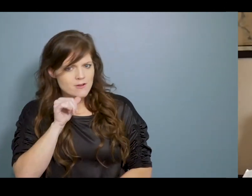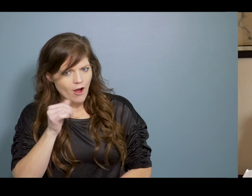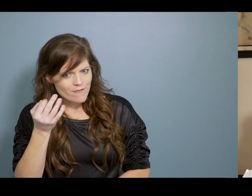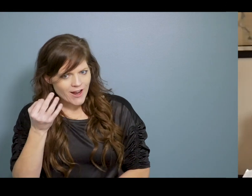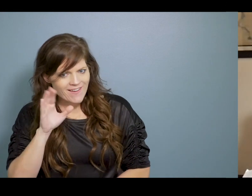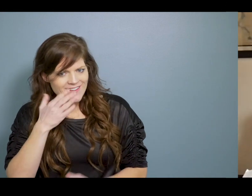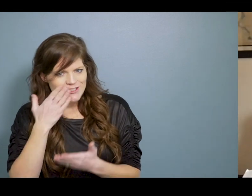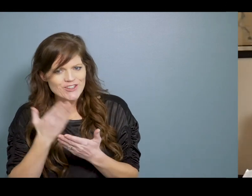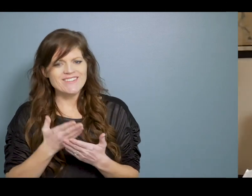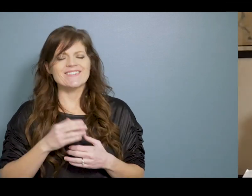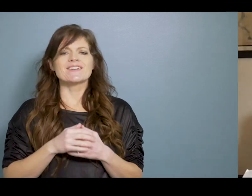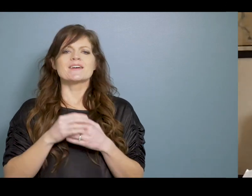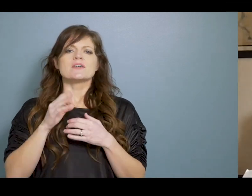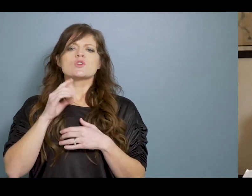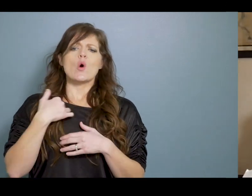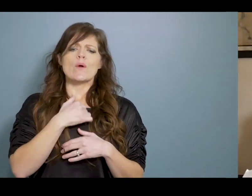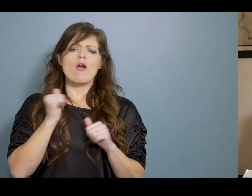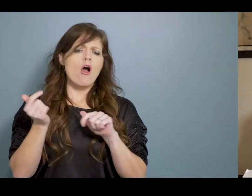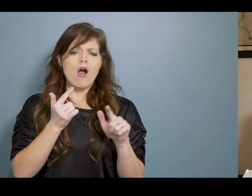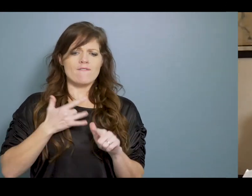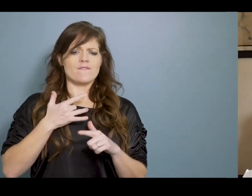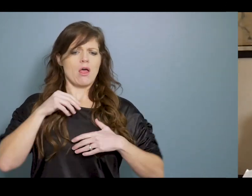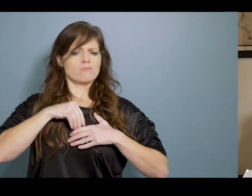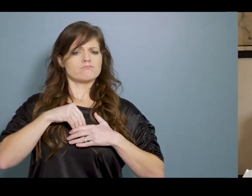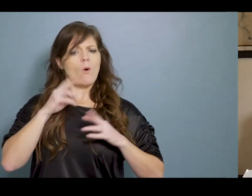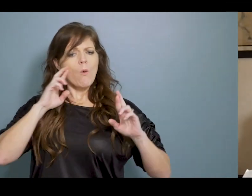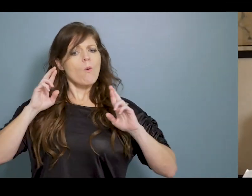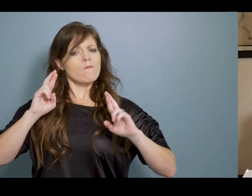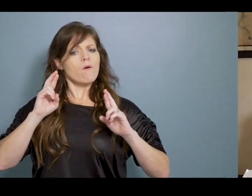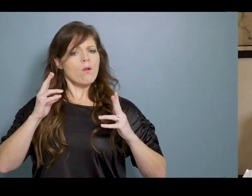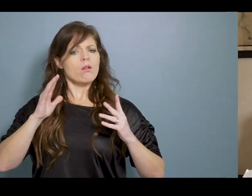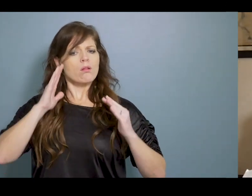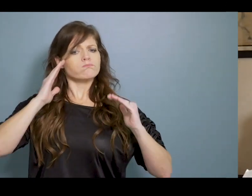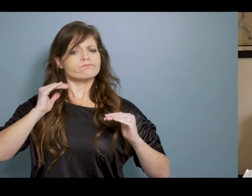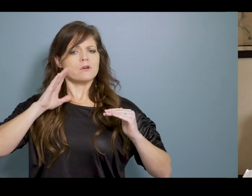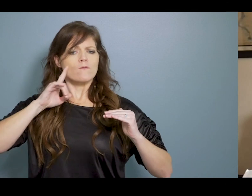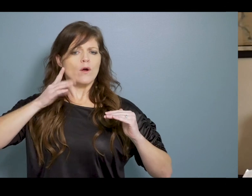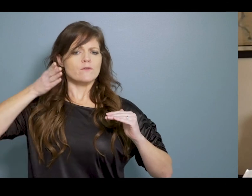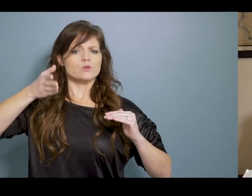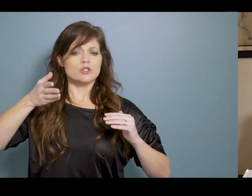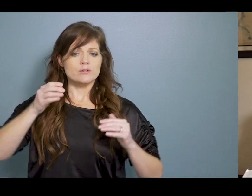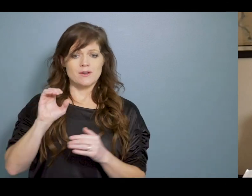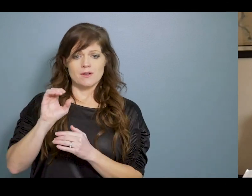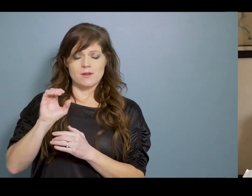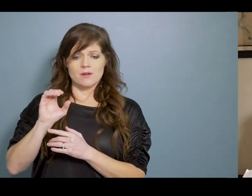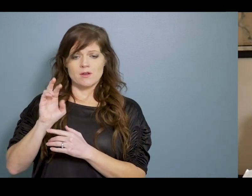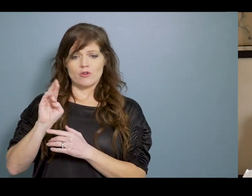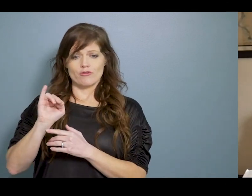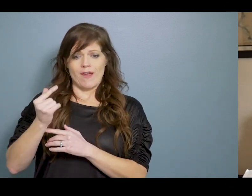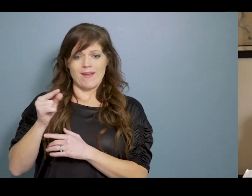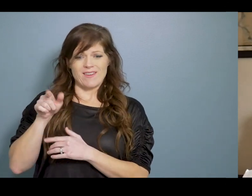thing. And we're all very hopeful. And I think, as Craig mentioned, it